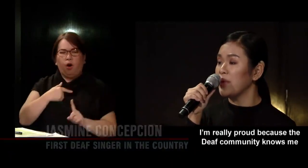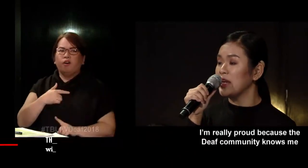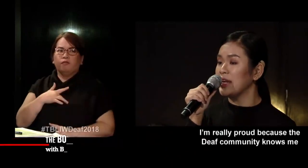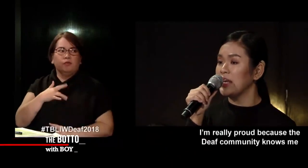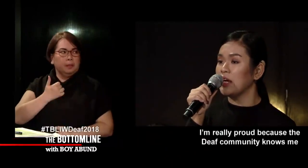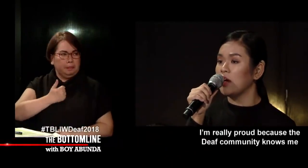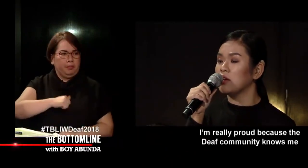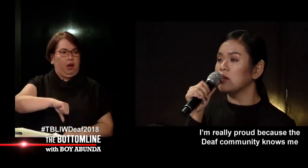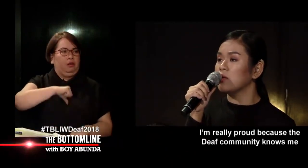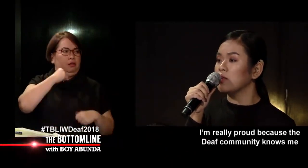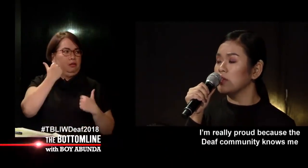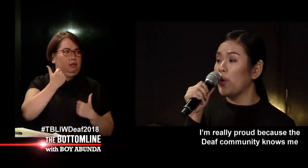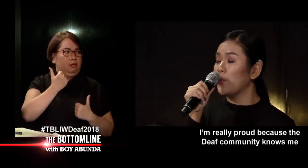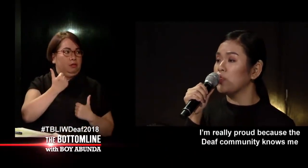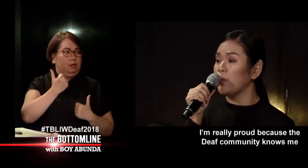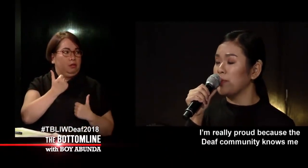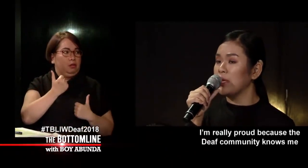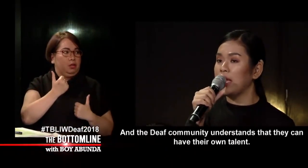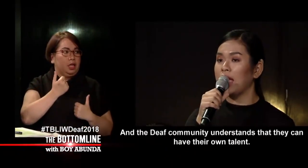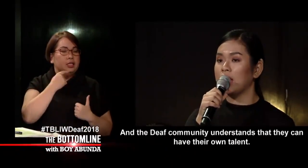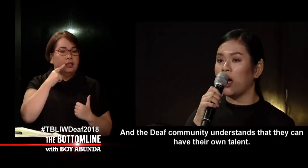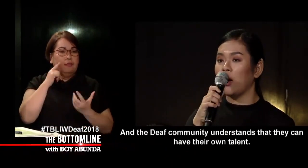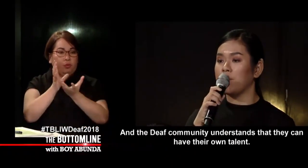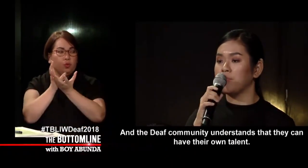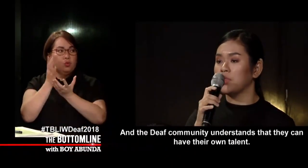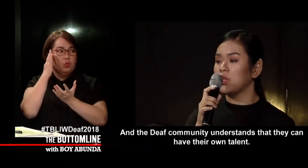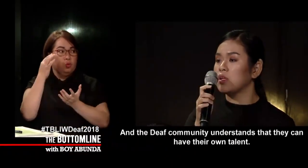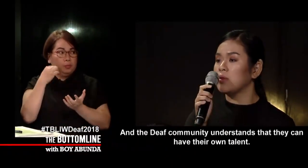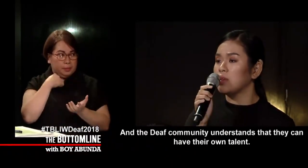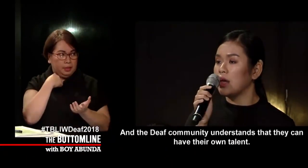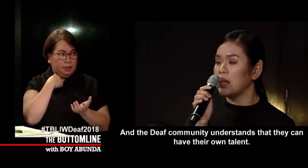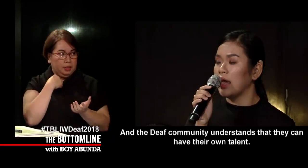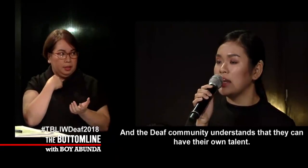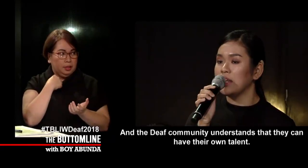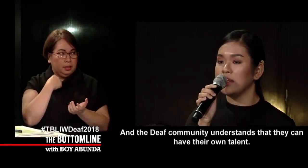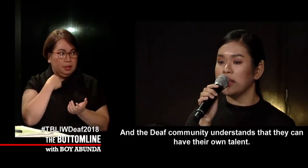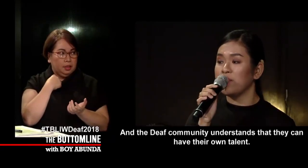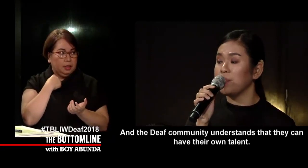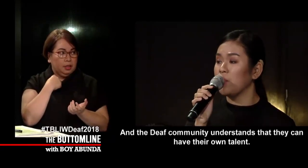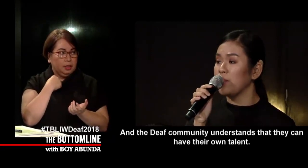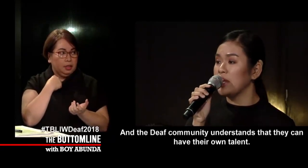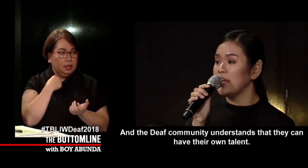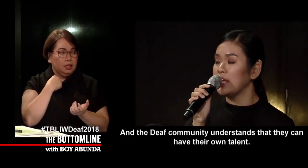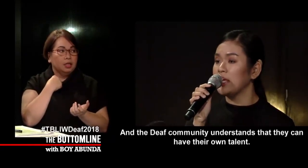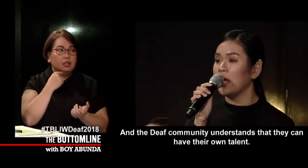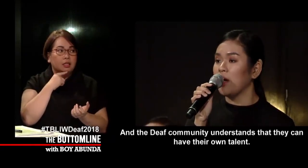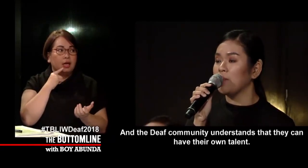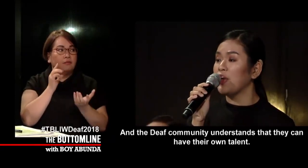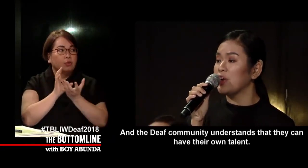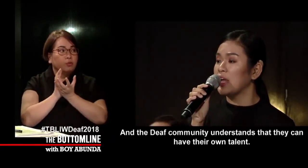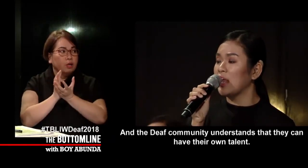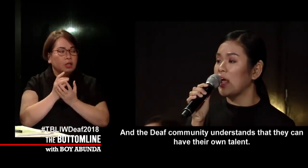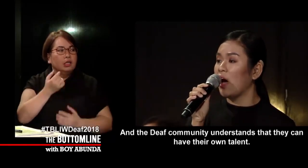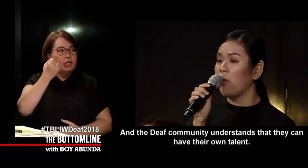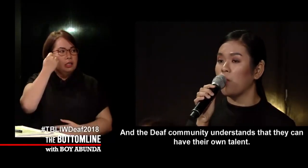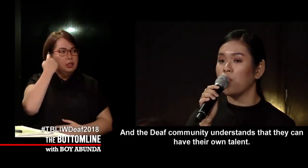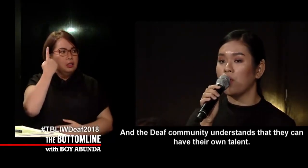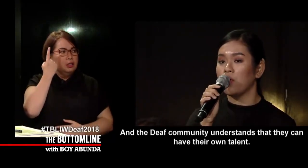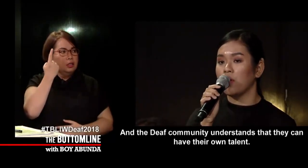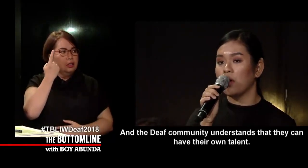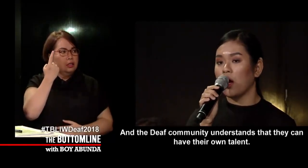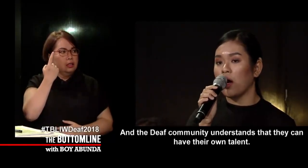this community knows me and this community understand